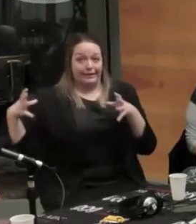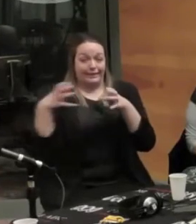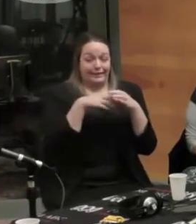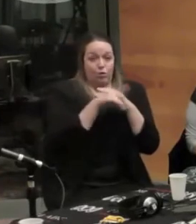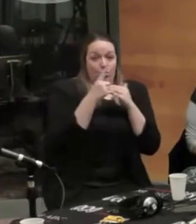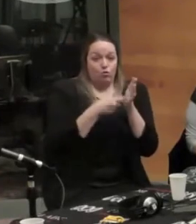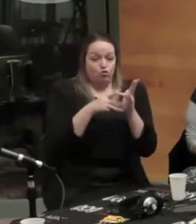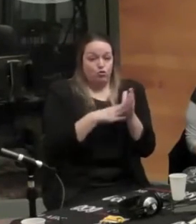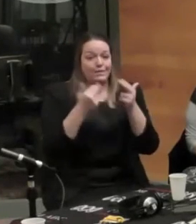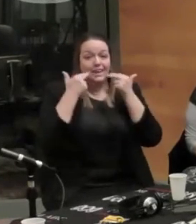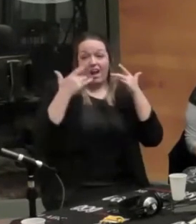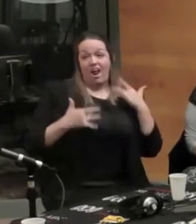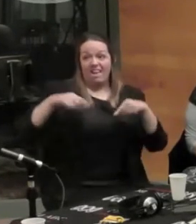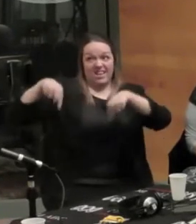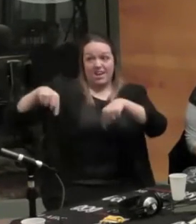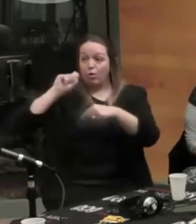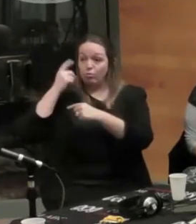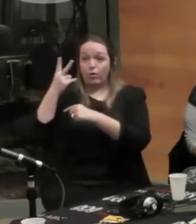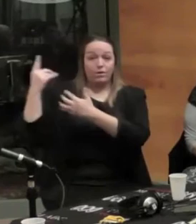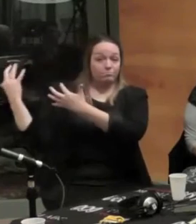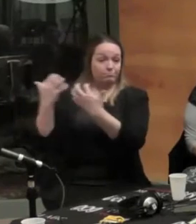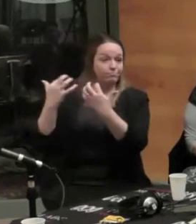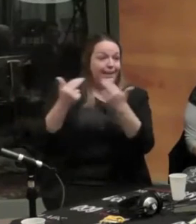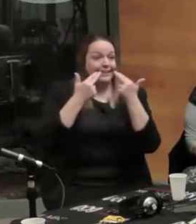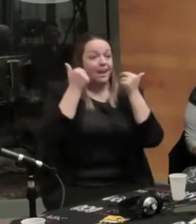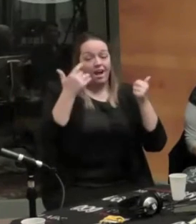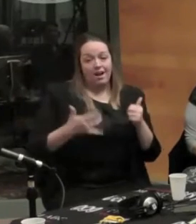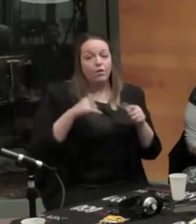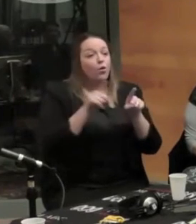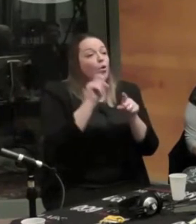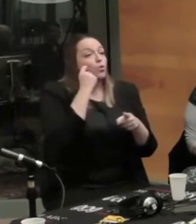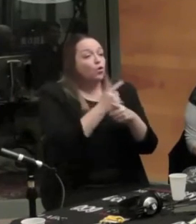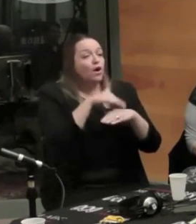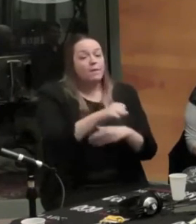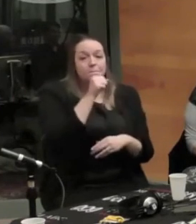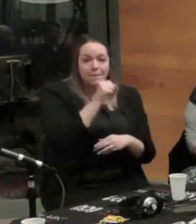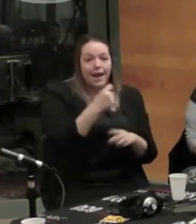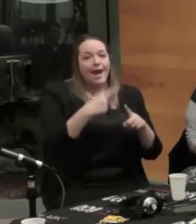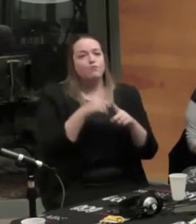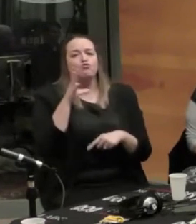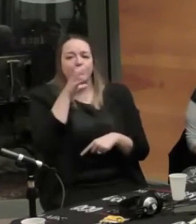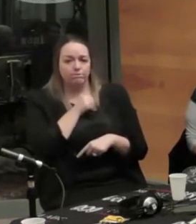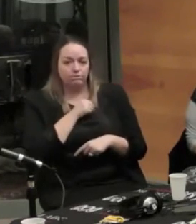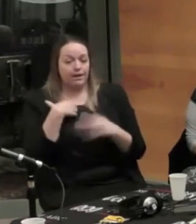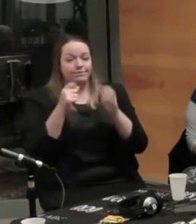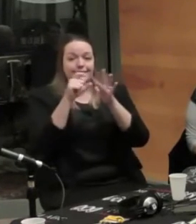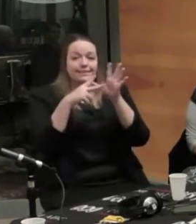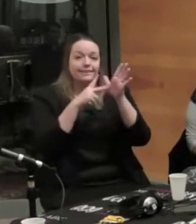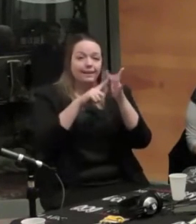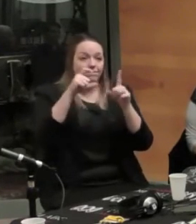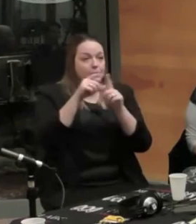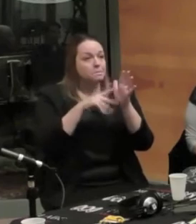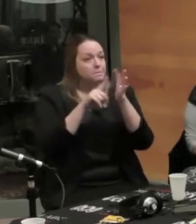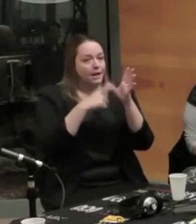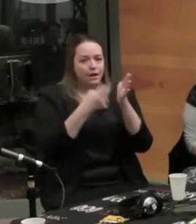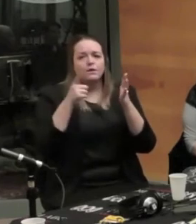to sing live for you. We'll also be talking about men and grief. I've got David Mallard, president of Melbourne Men's